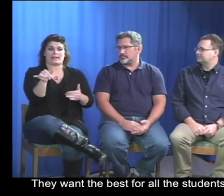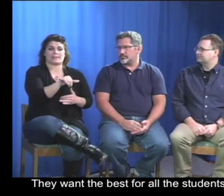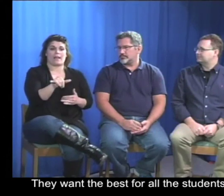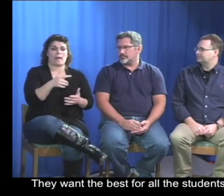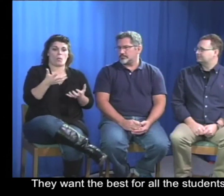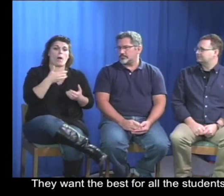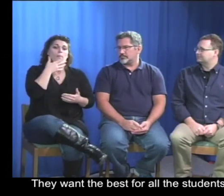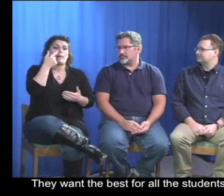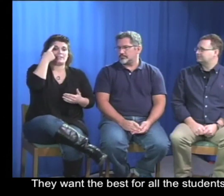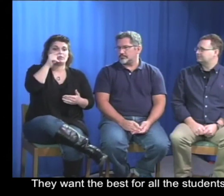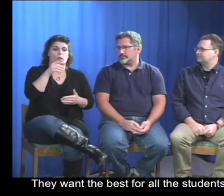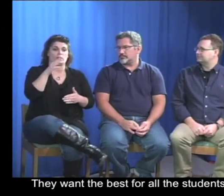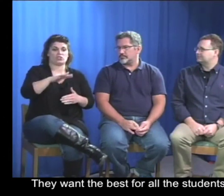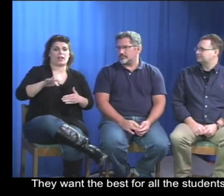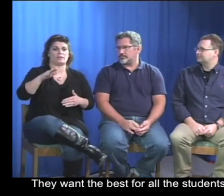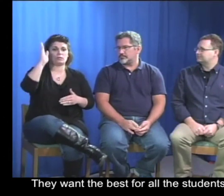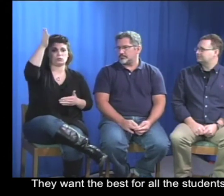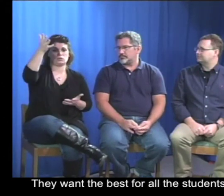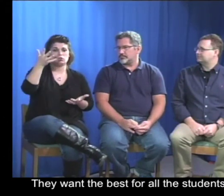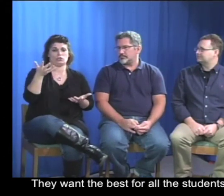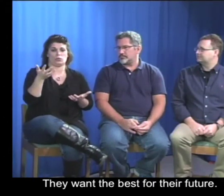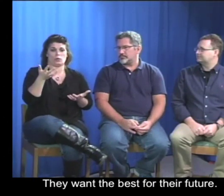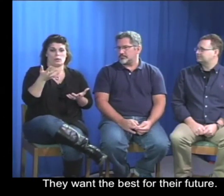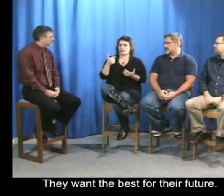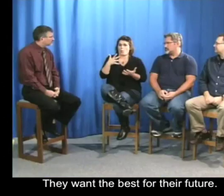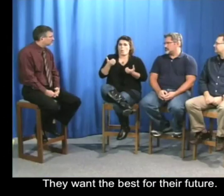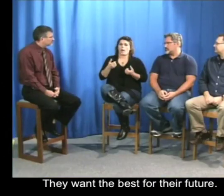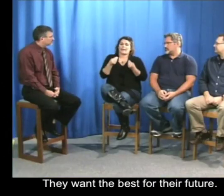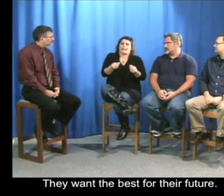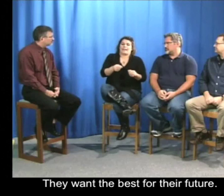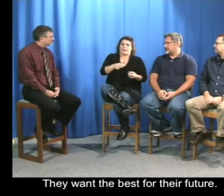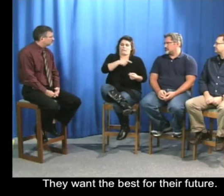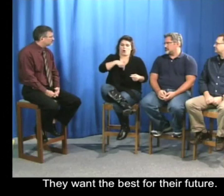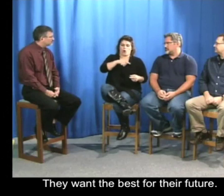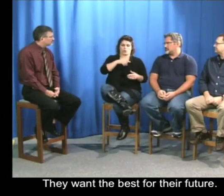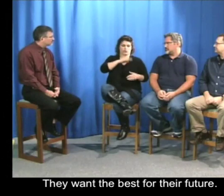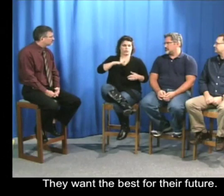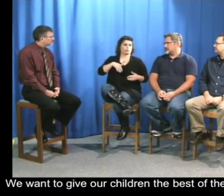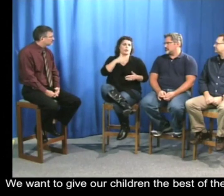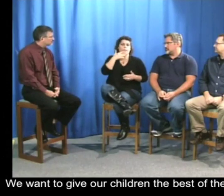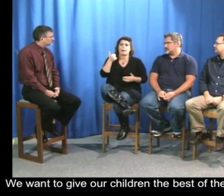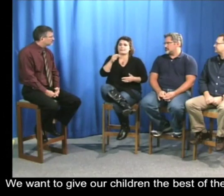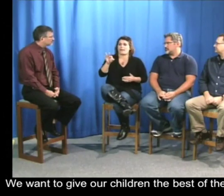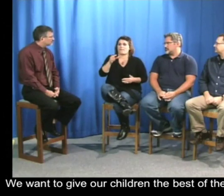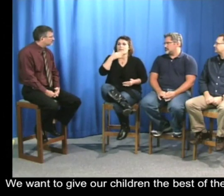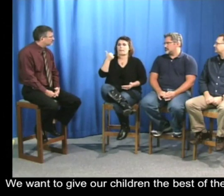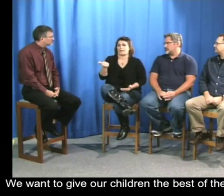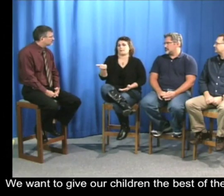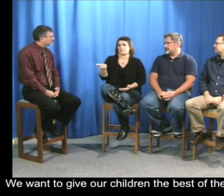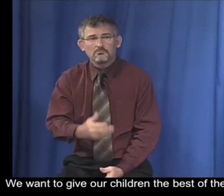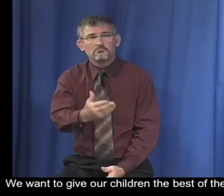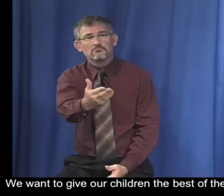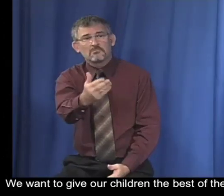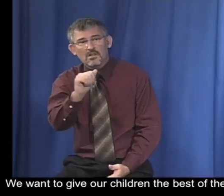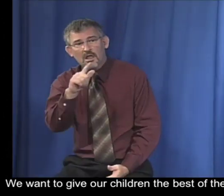best for all the students. They want the best for their future. We want to give our children the best of the